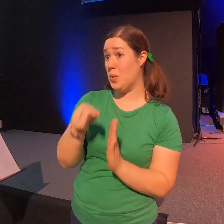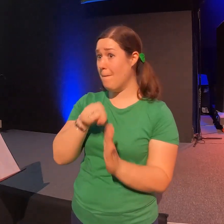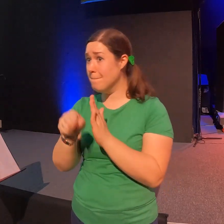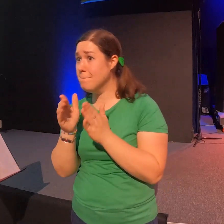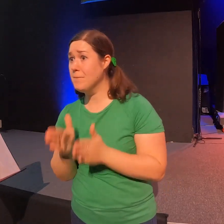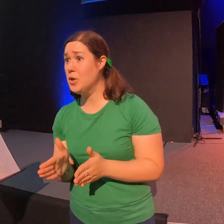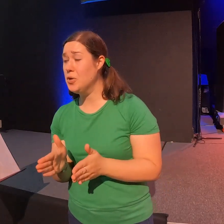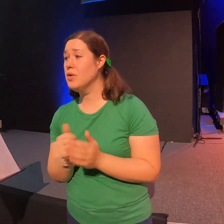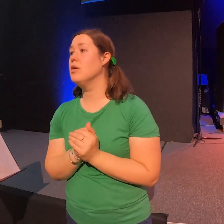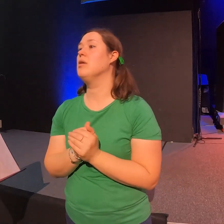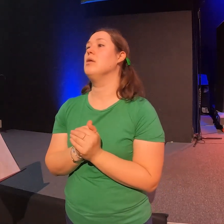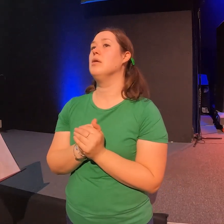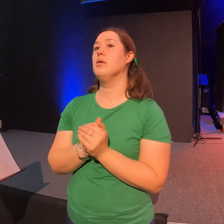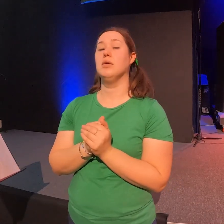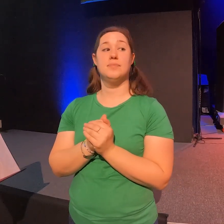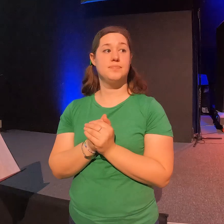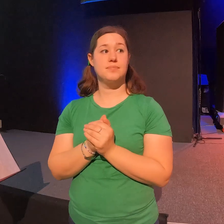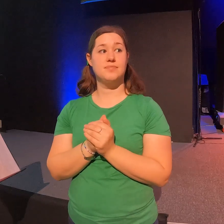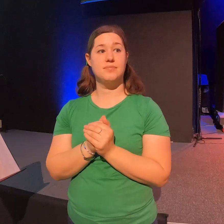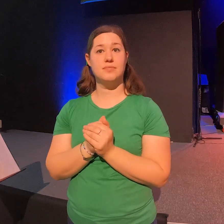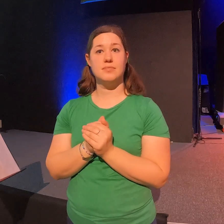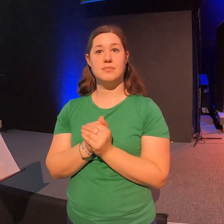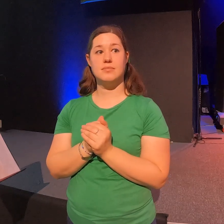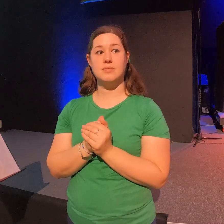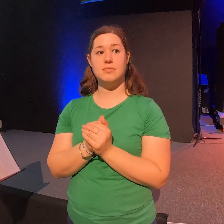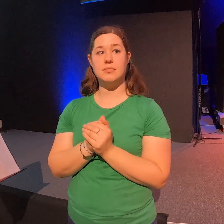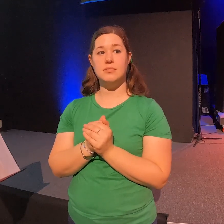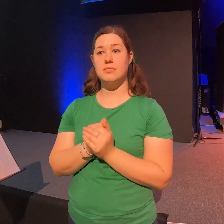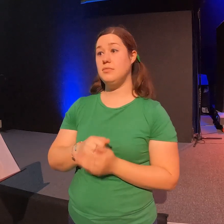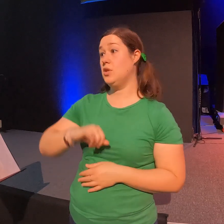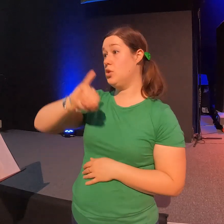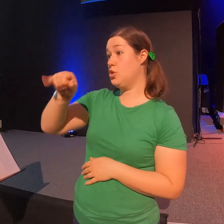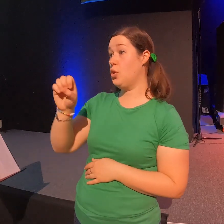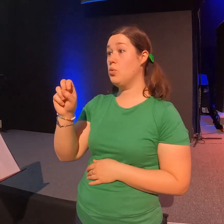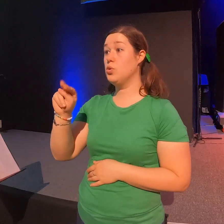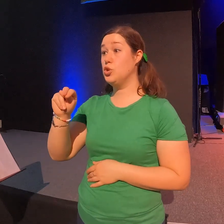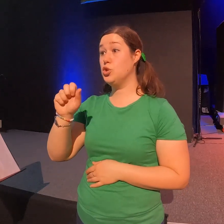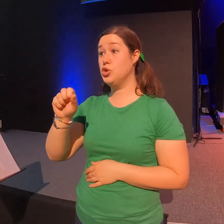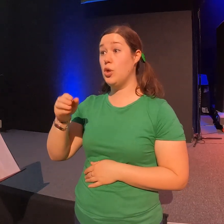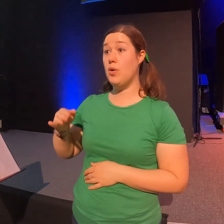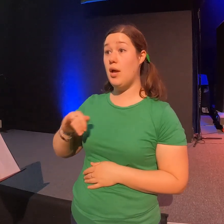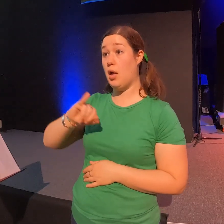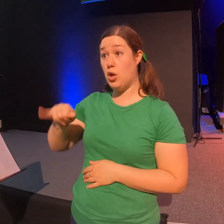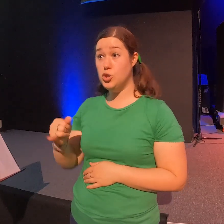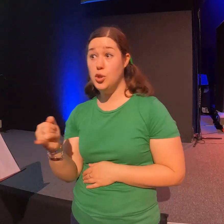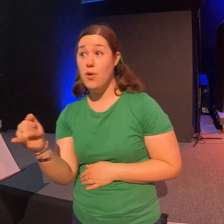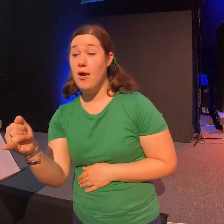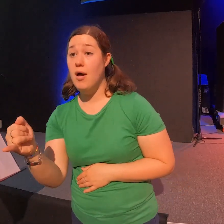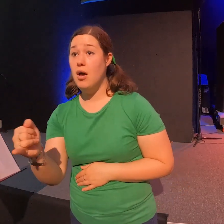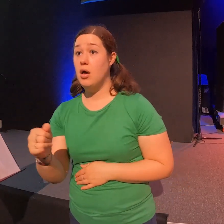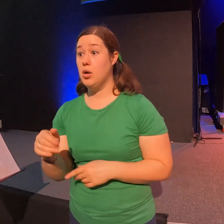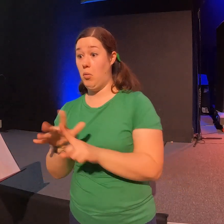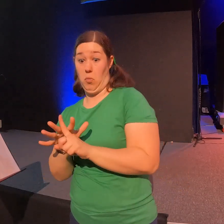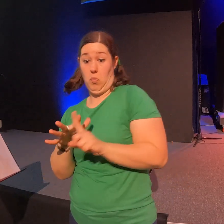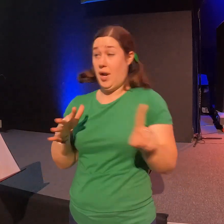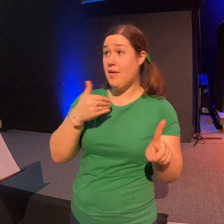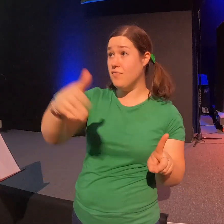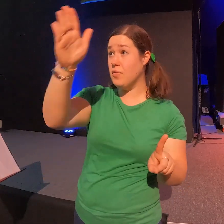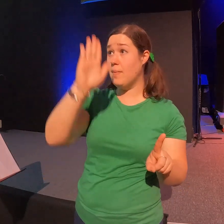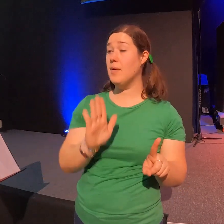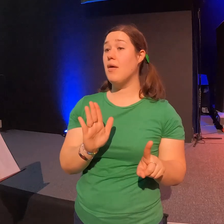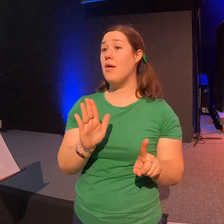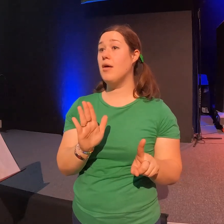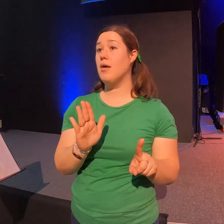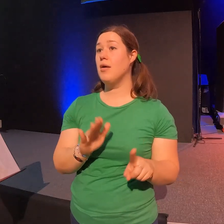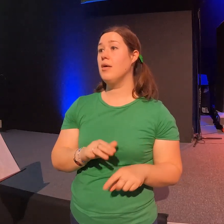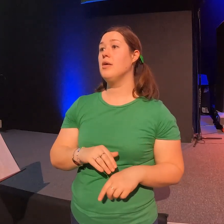Isaiah preached naked. That's how we say it in the South. Jonah ran from God. Naomi was a widow. Job went bankrupt. John the